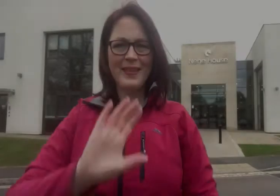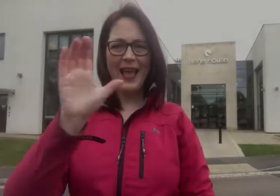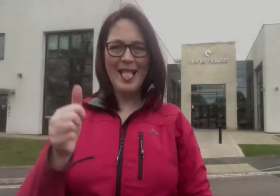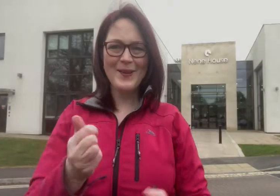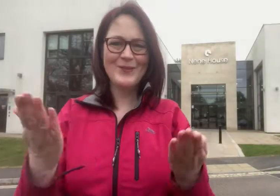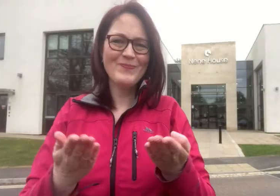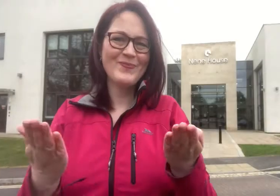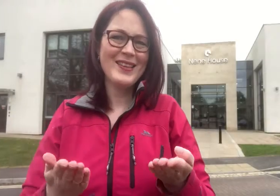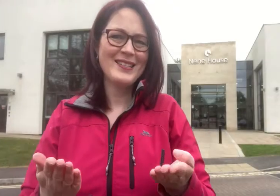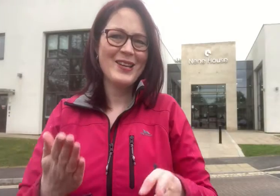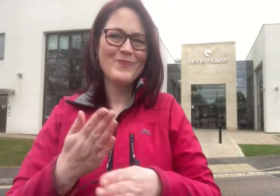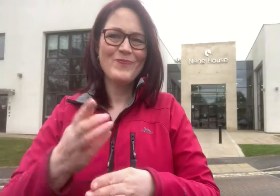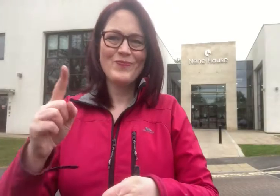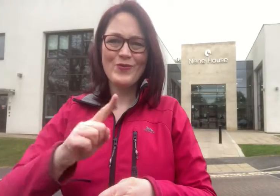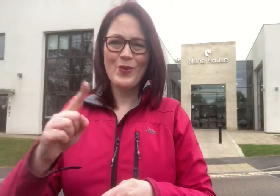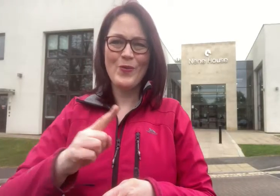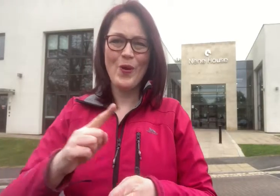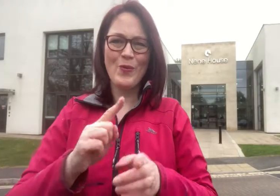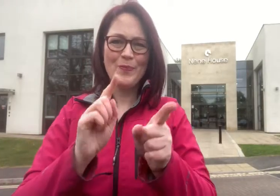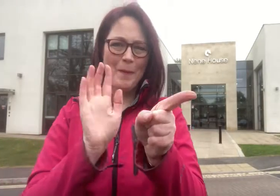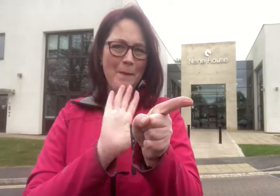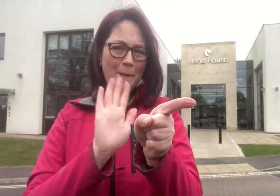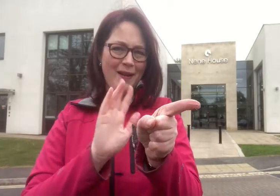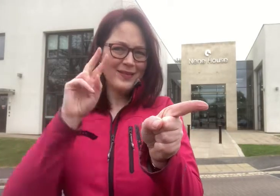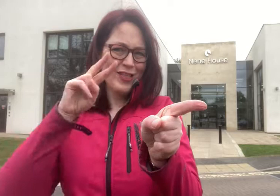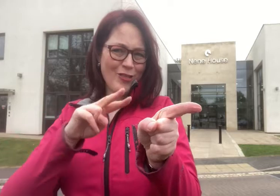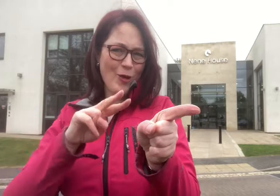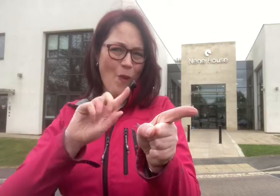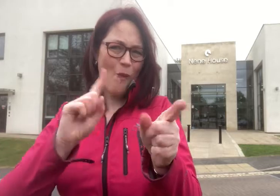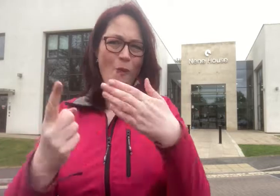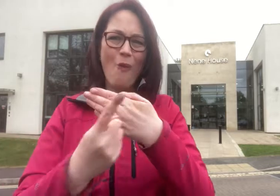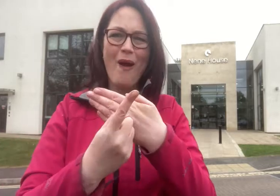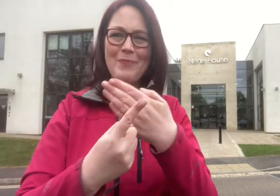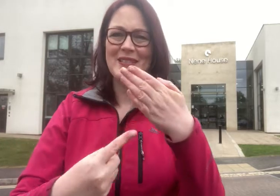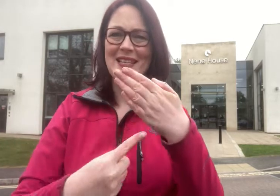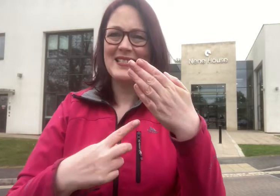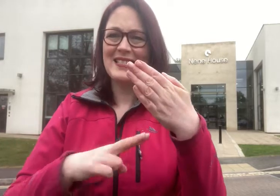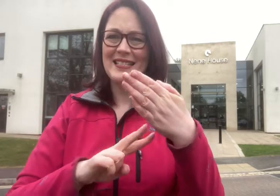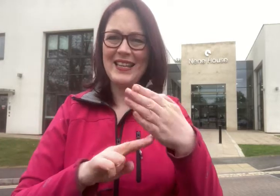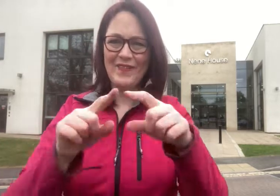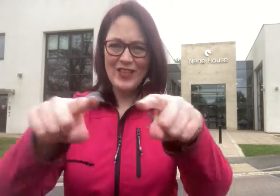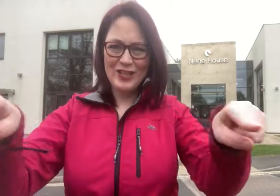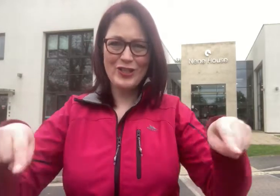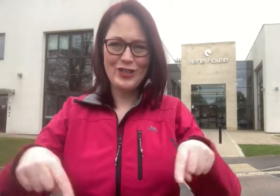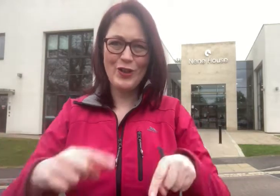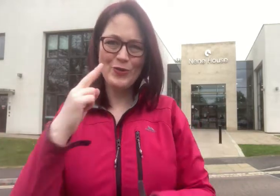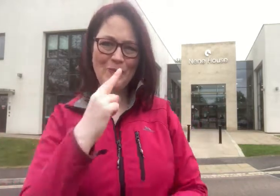Hello, so today I thought I would give you a quick tour of the studios, what happens behind the scenes when we're in the TV